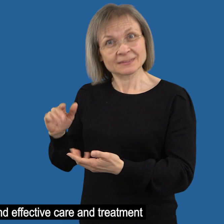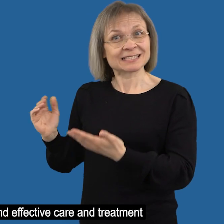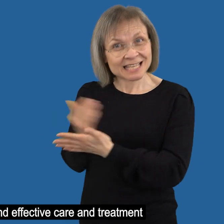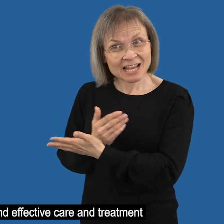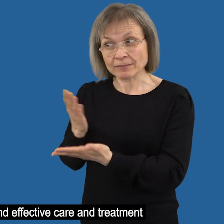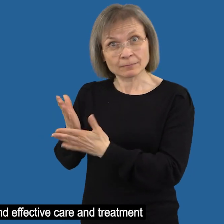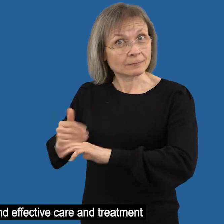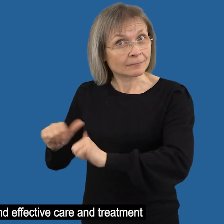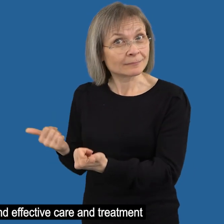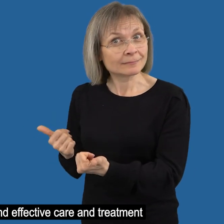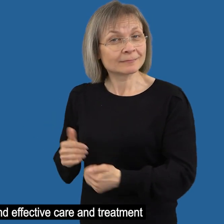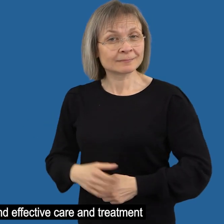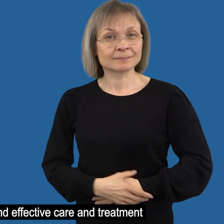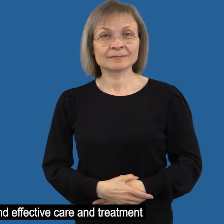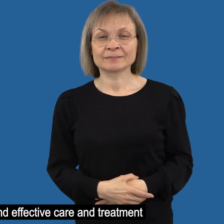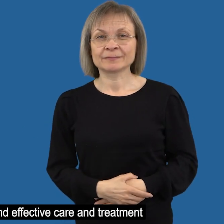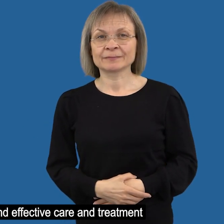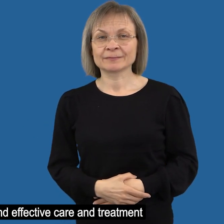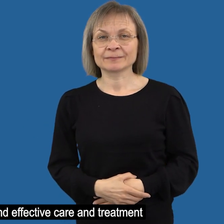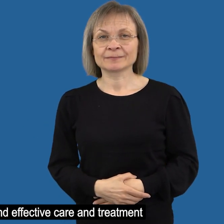Safe and effective care and treatment.